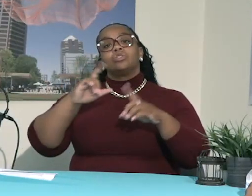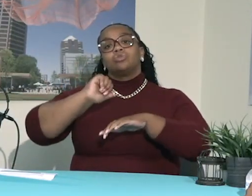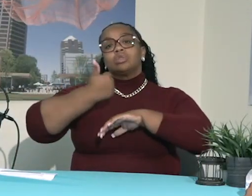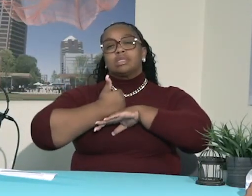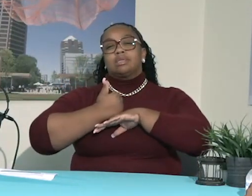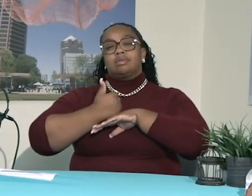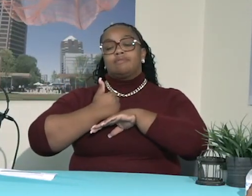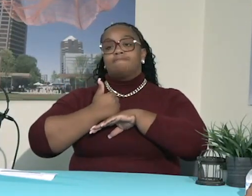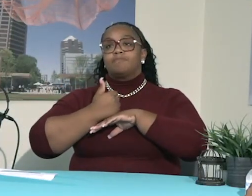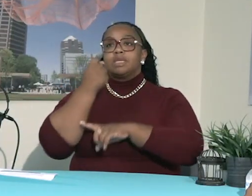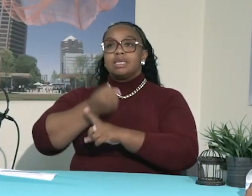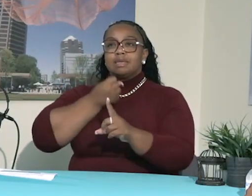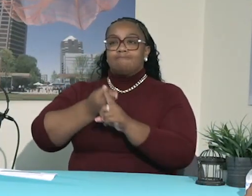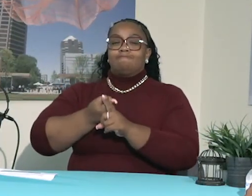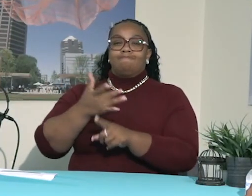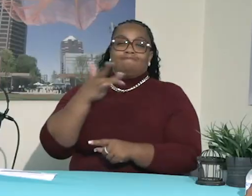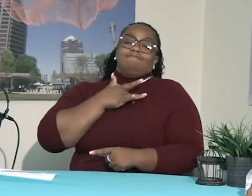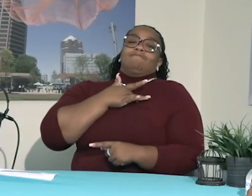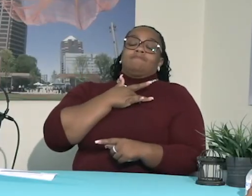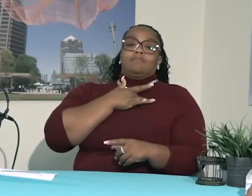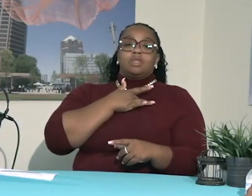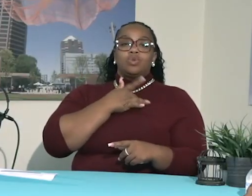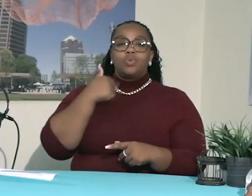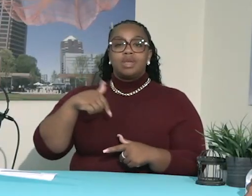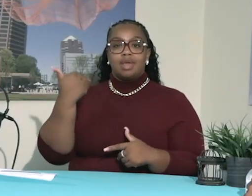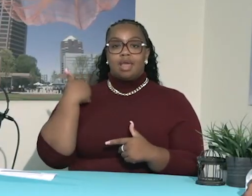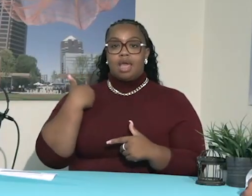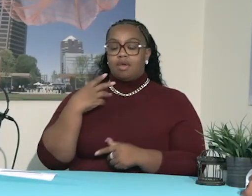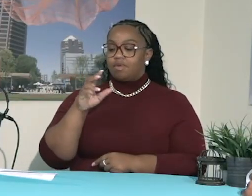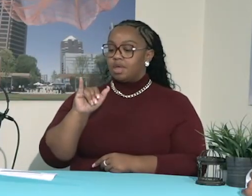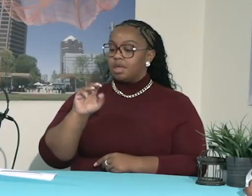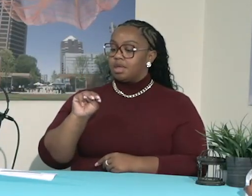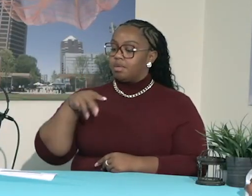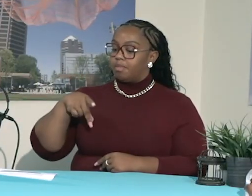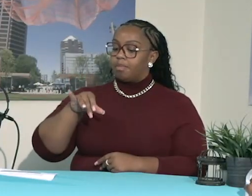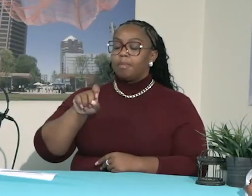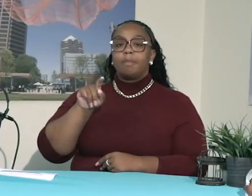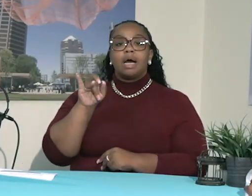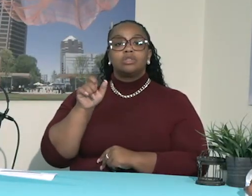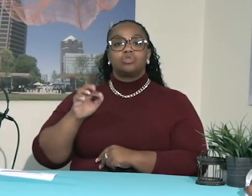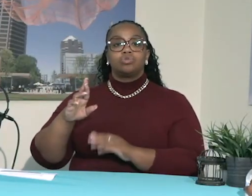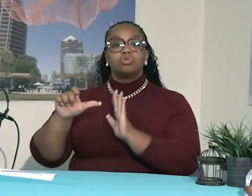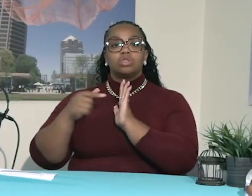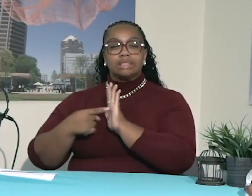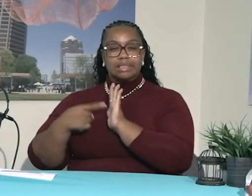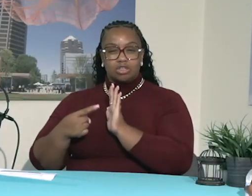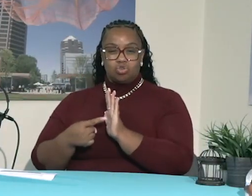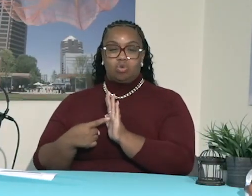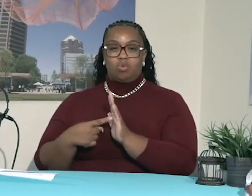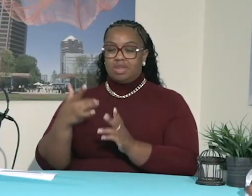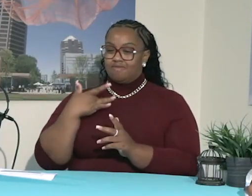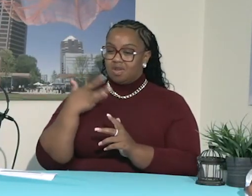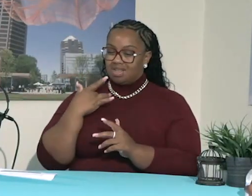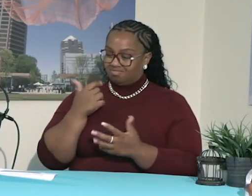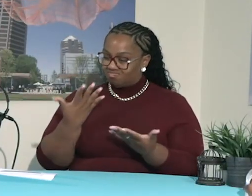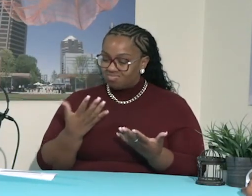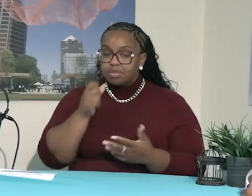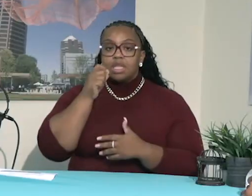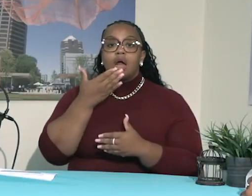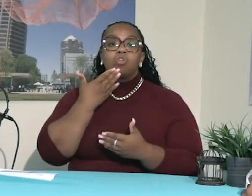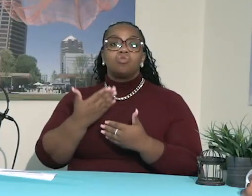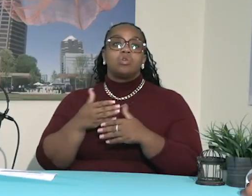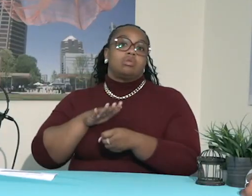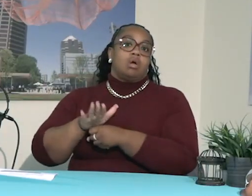imposter syndrome. It's a lot of systematic barriers that plague us in those spaces. And so when I finished my